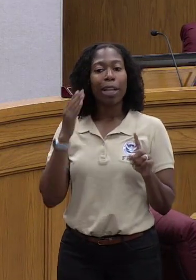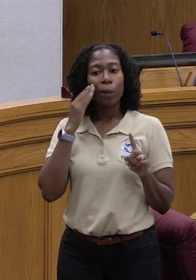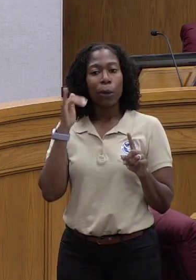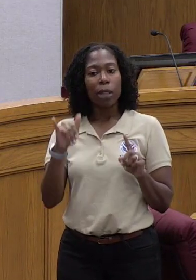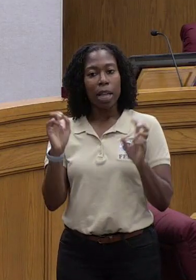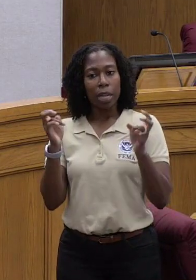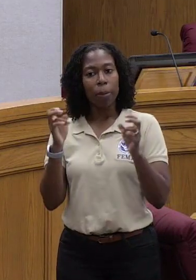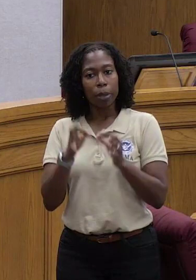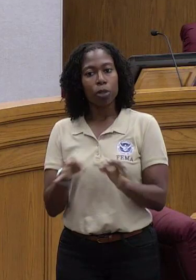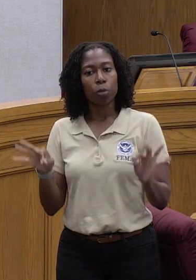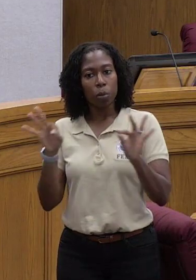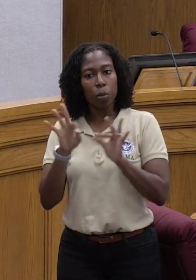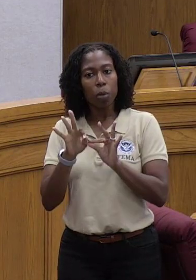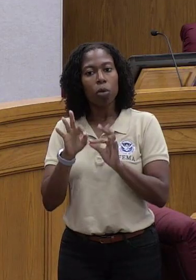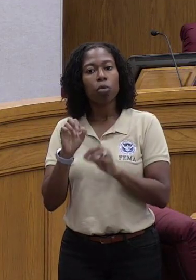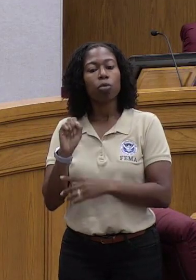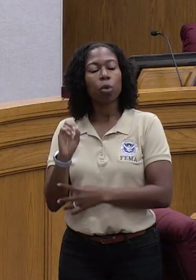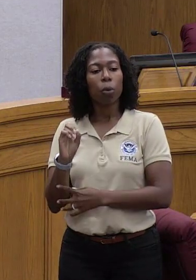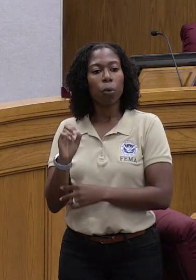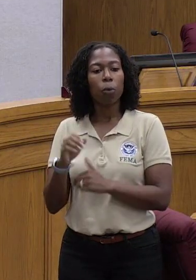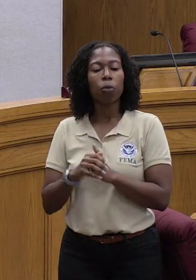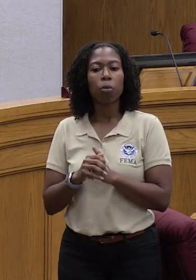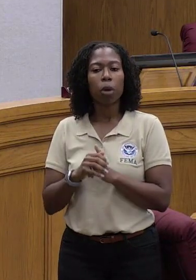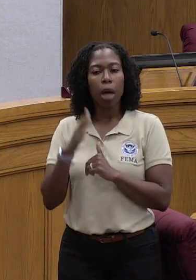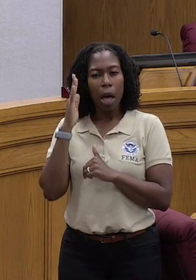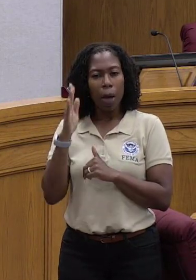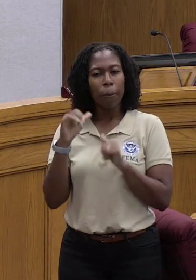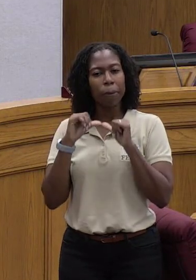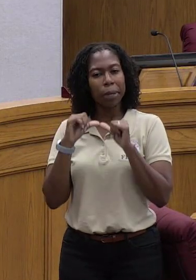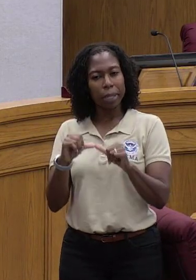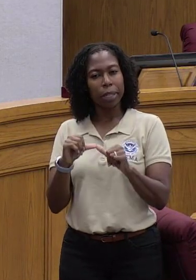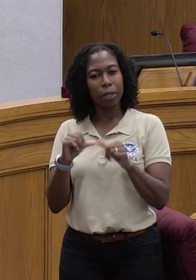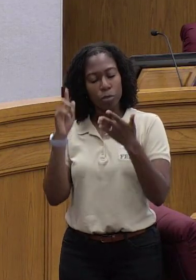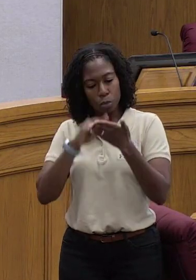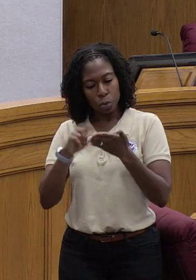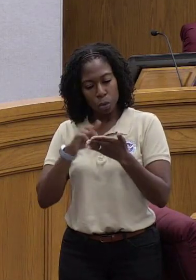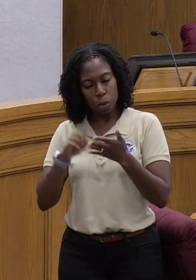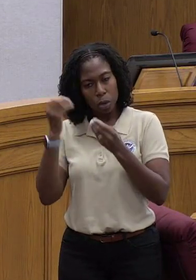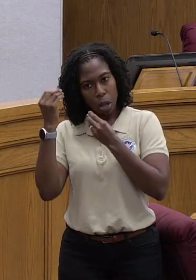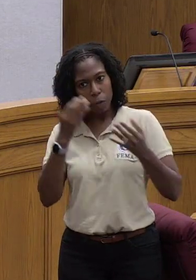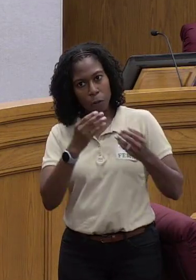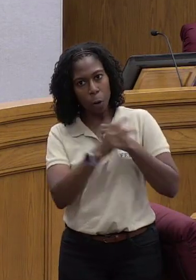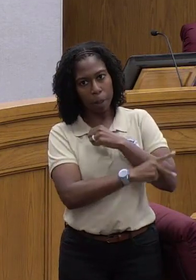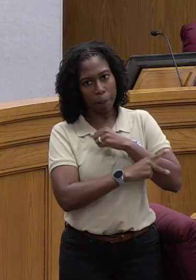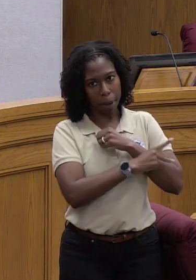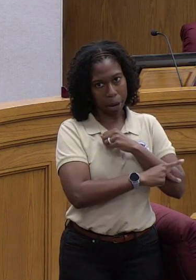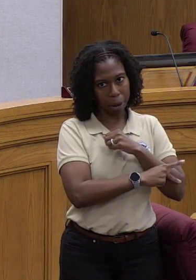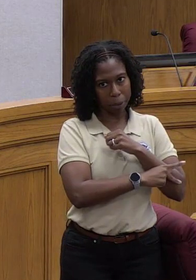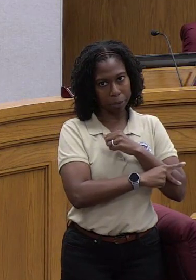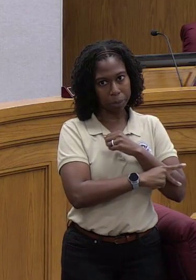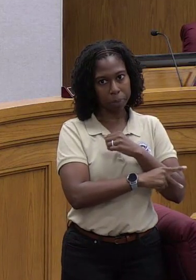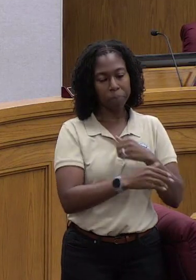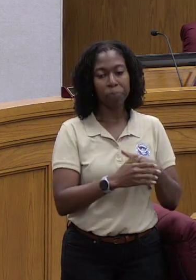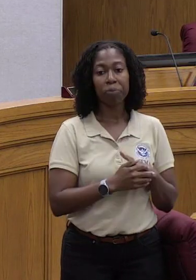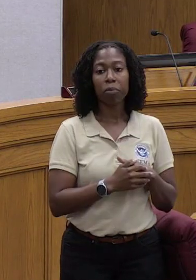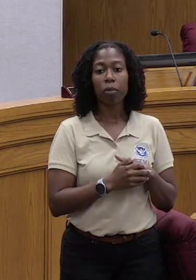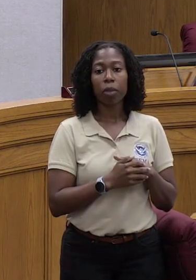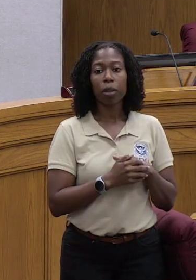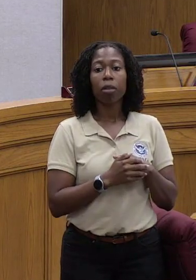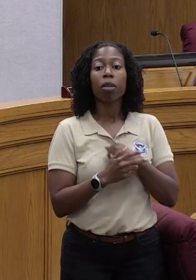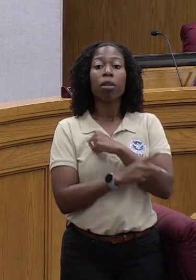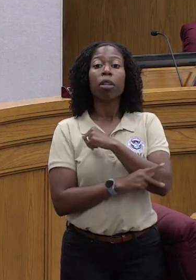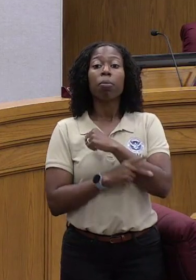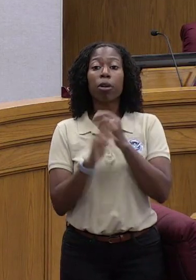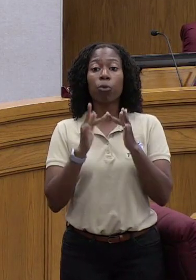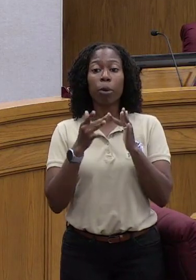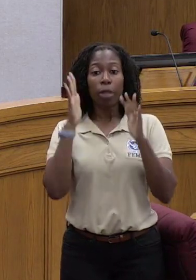is I will get some additional information to the parish that we can post on the parish website,